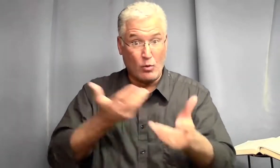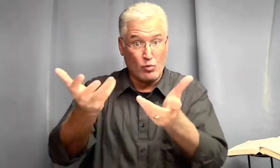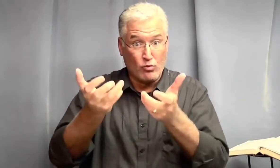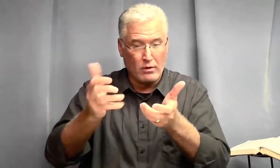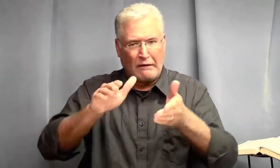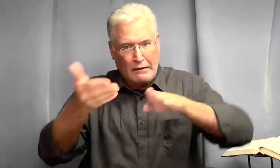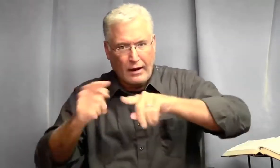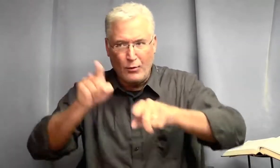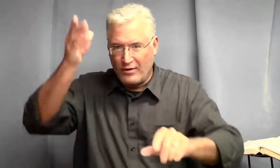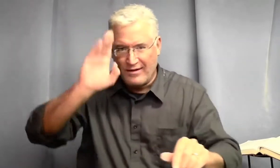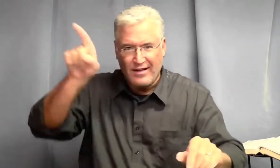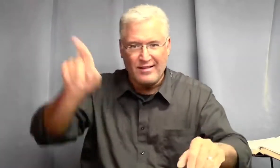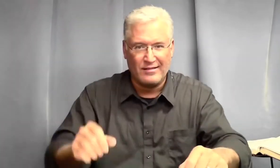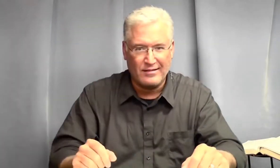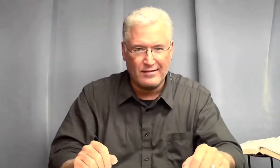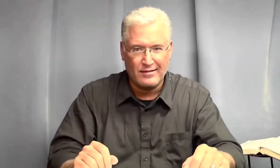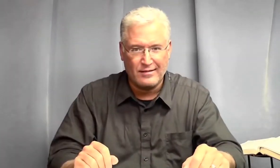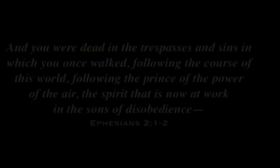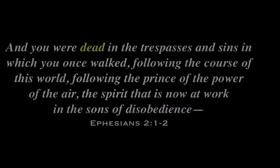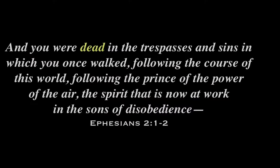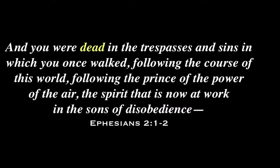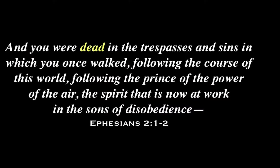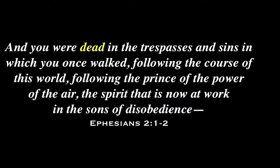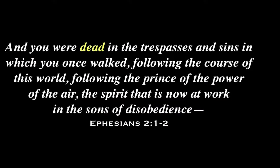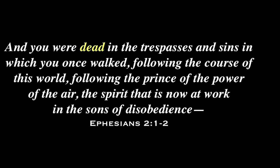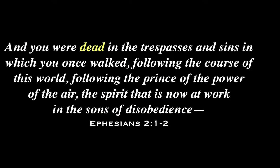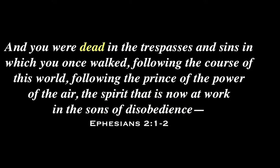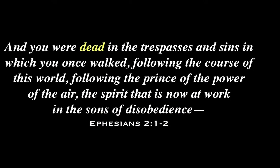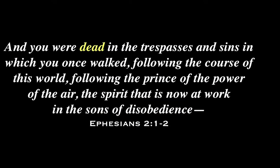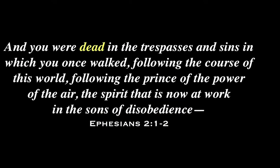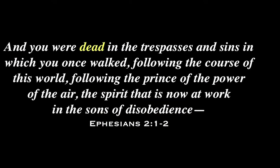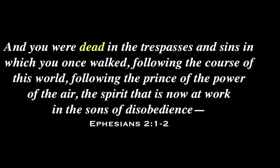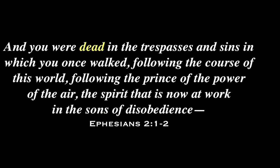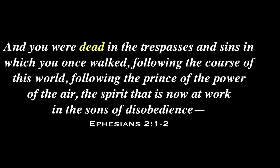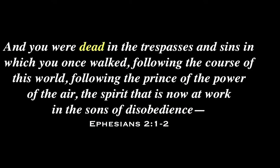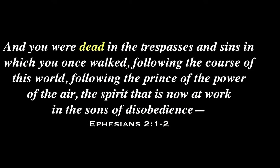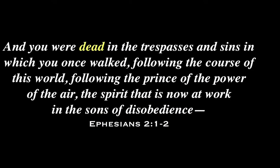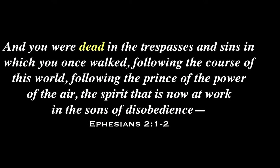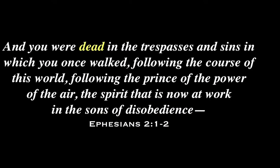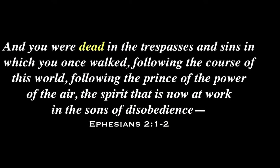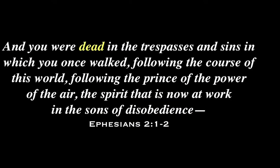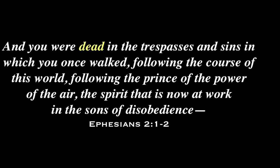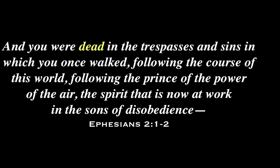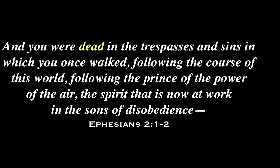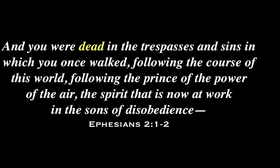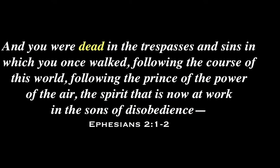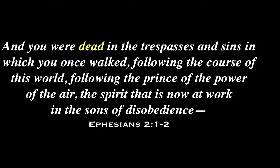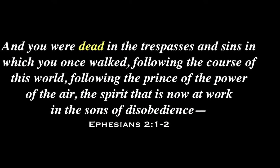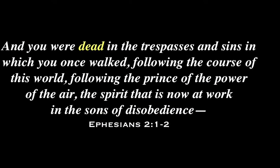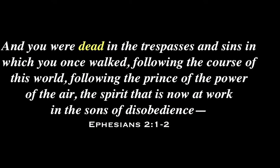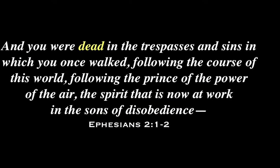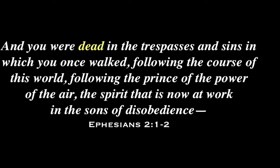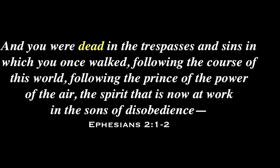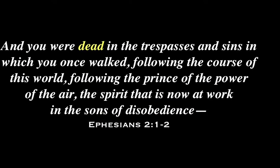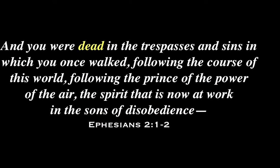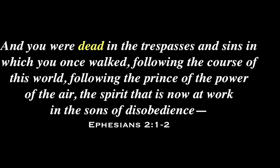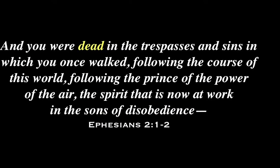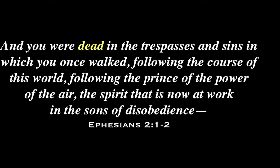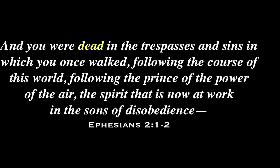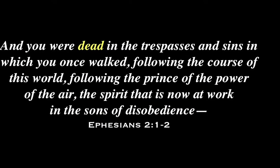dead. Our will was dead to God. And you were dead in the trespasses and sins in which you once walked, following the course of